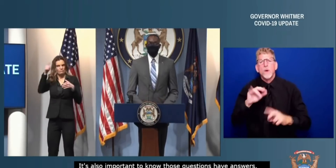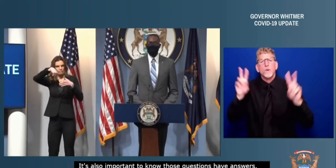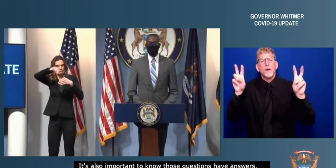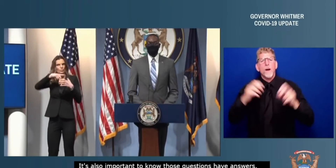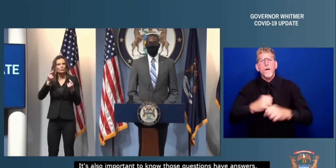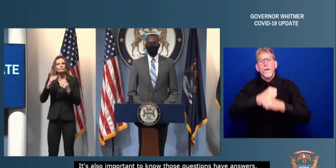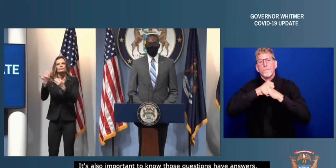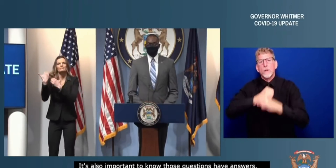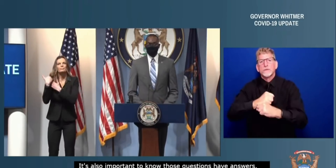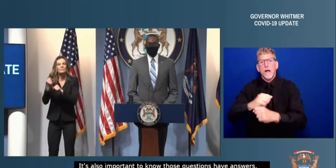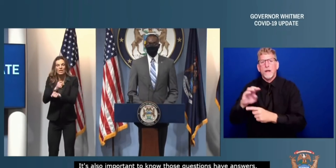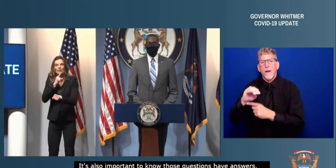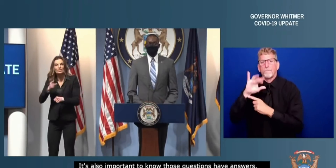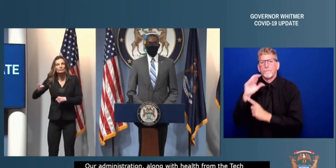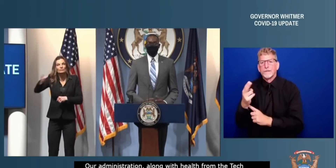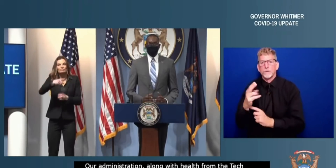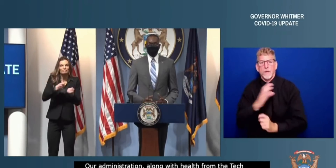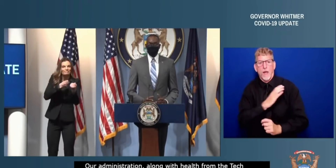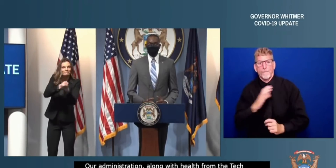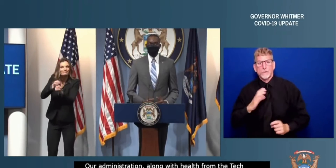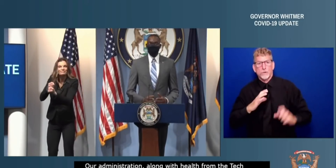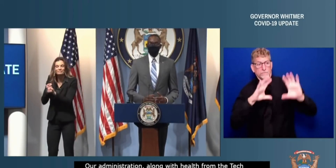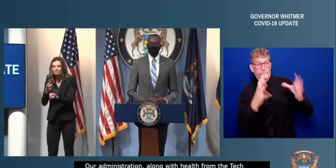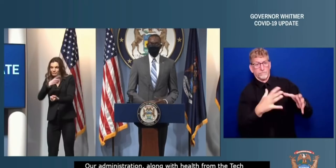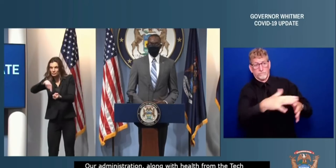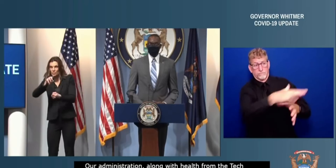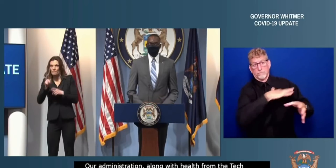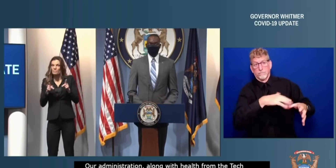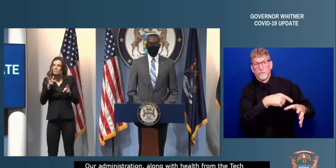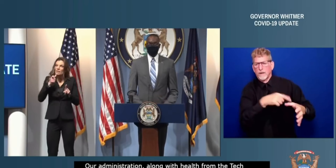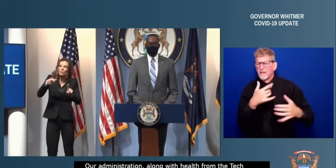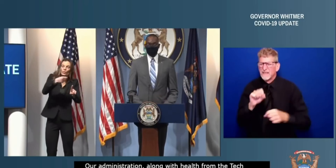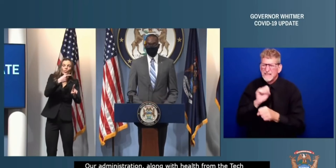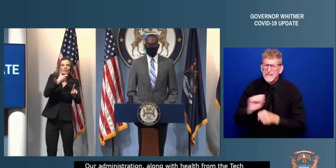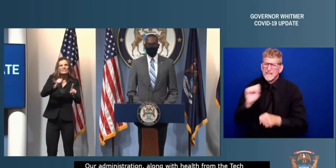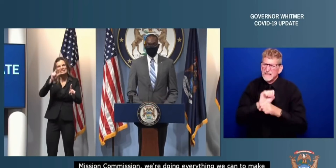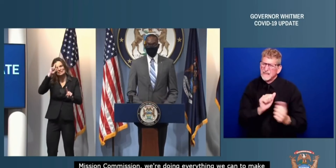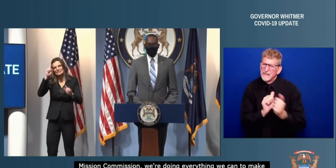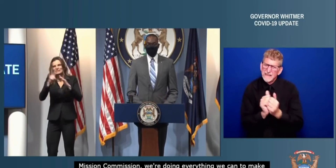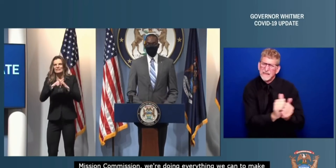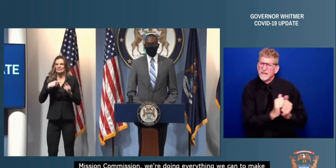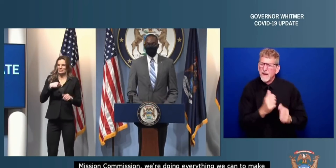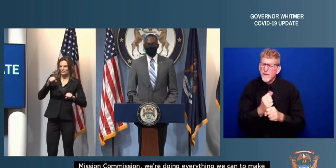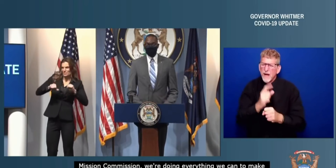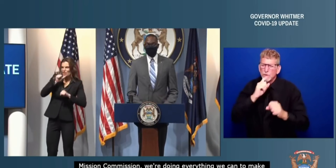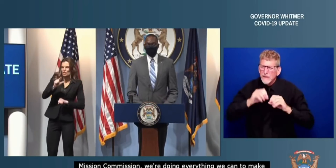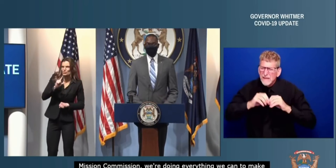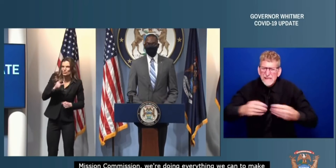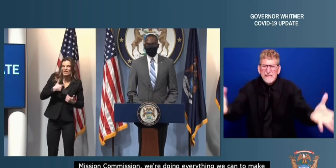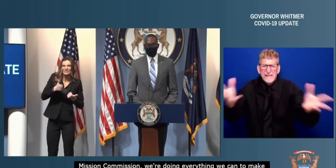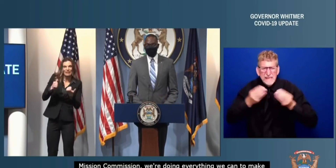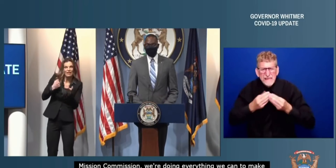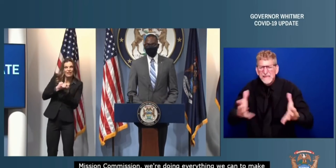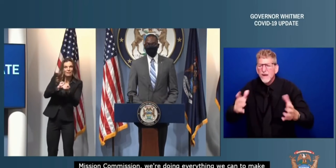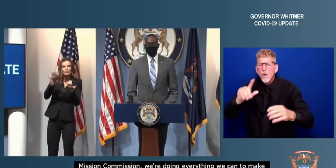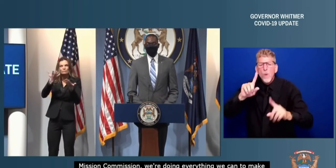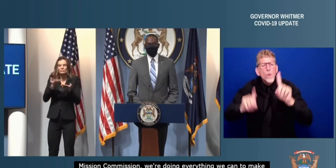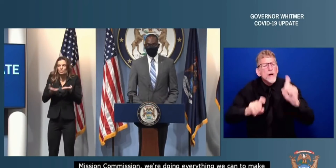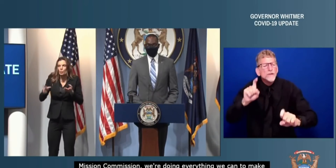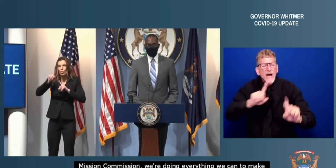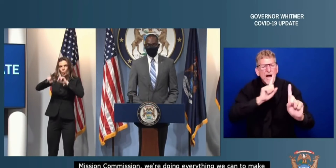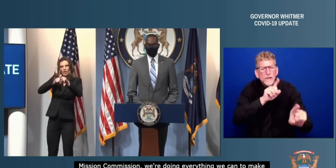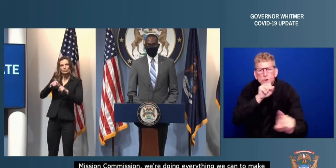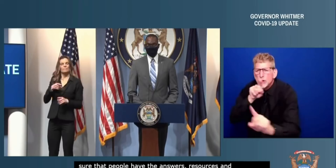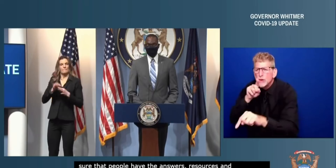can to make sure that people have the answers, resources, and information that they need from people and institutions that